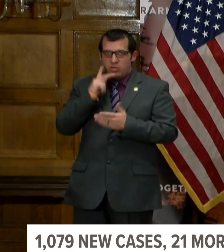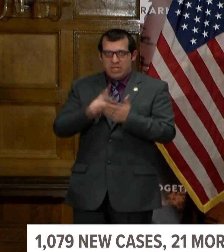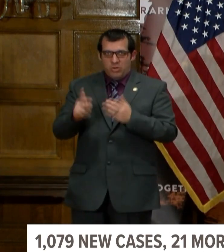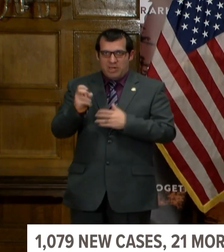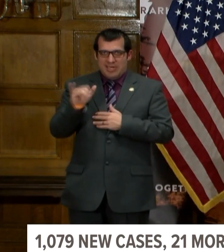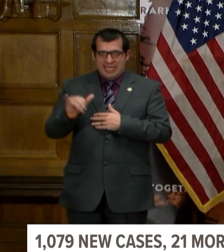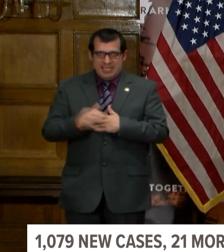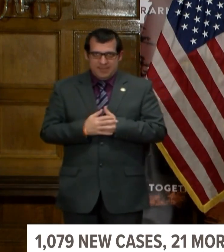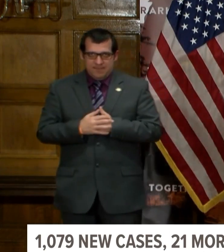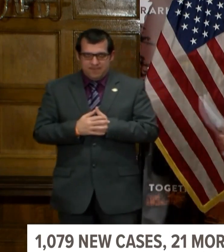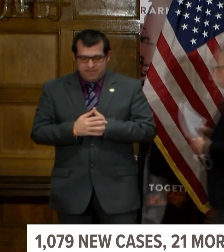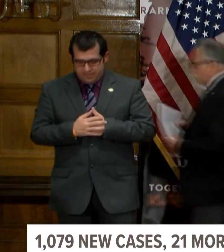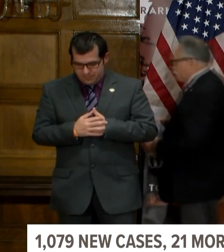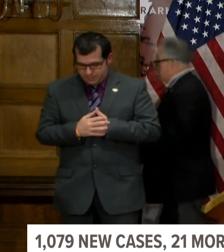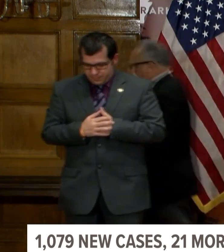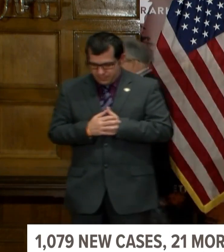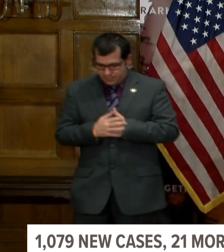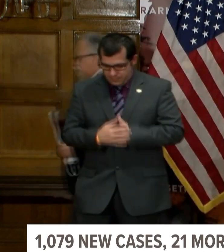Key.